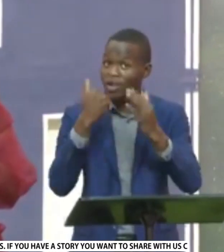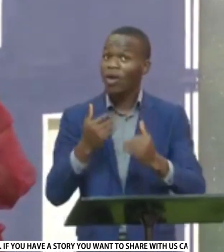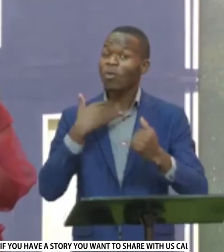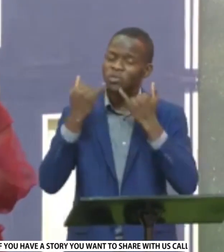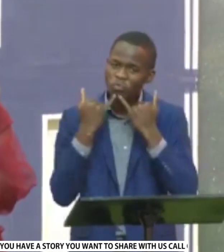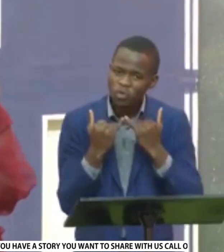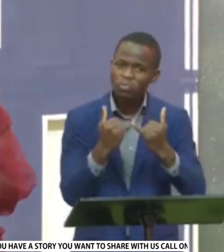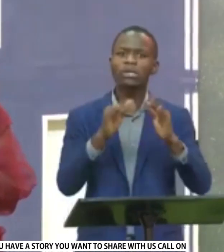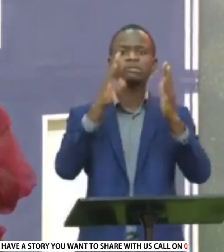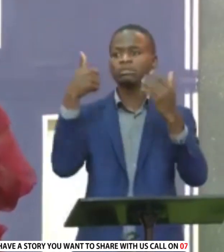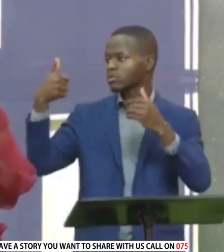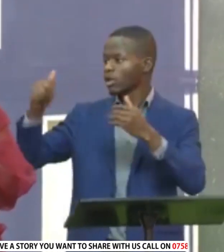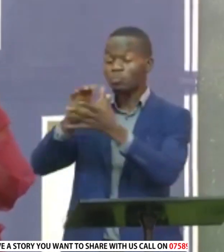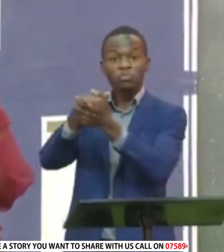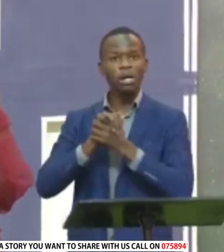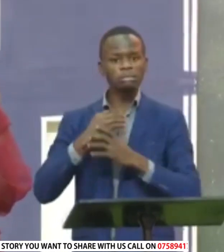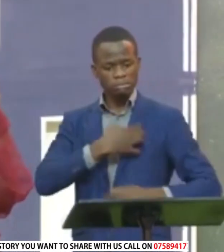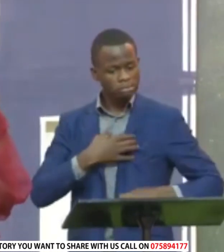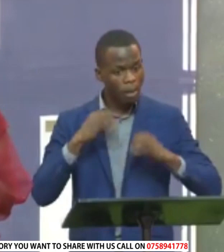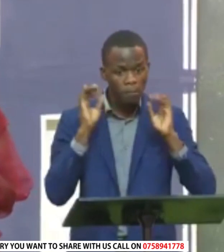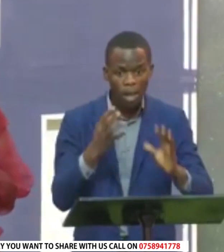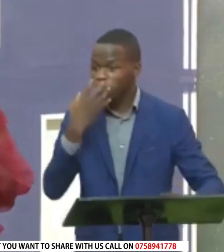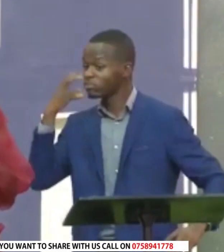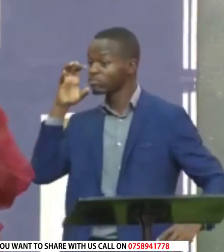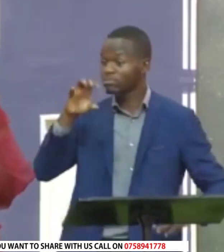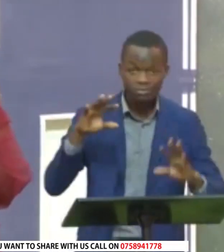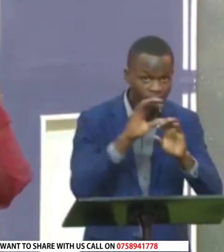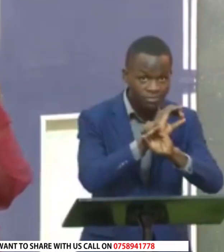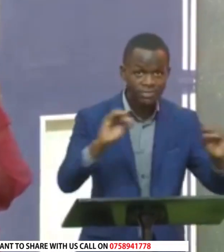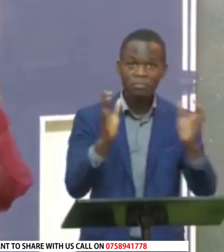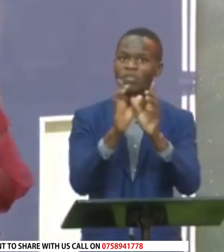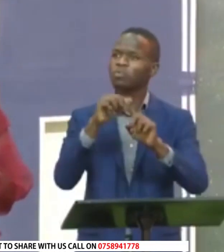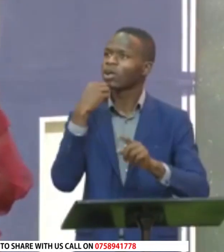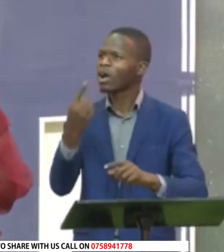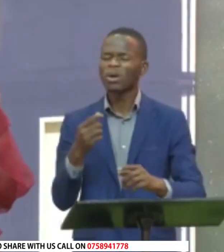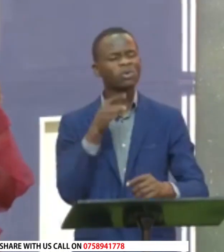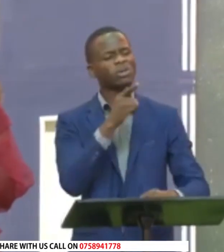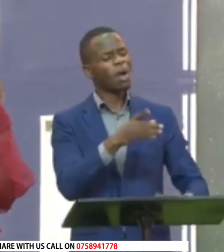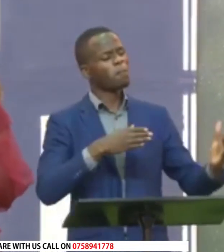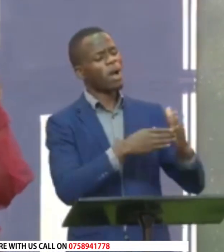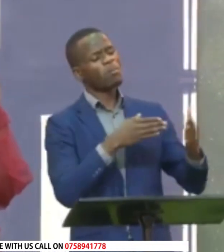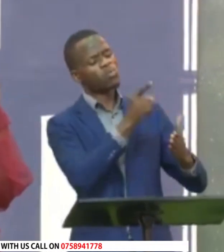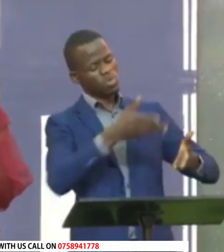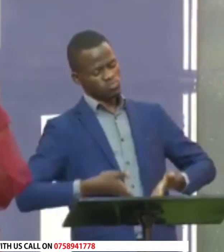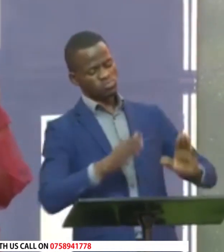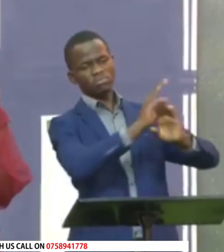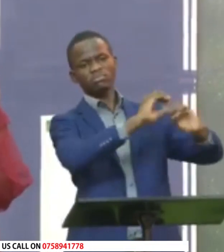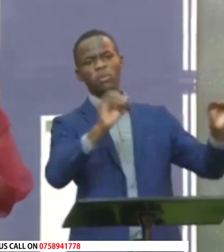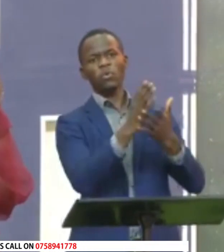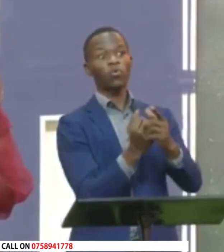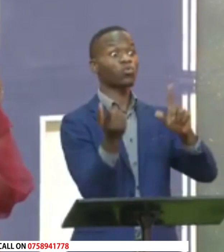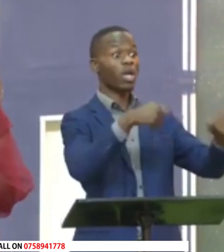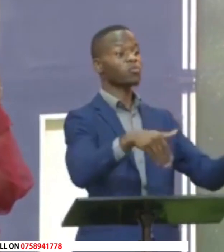kugamba tanyigirangako tanfumangako tangambangako nti oli mugumba ojuza toyi wajja kujuza